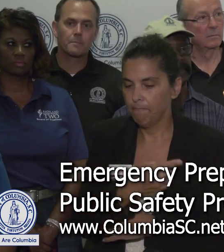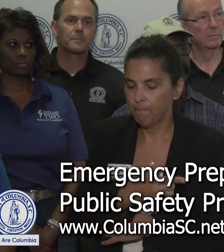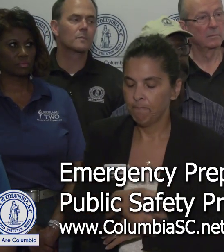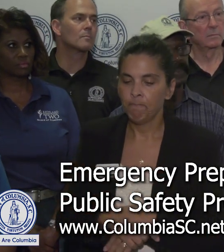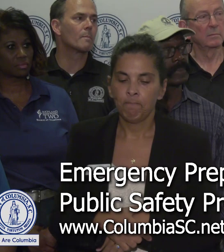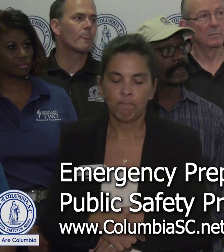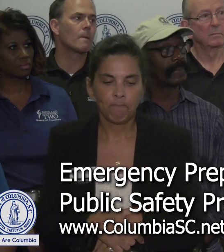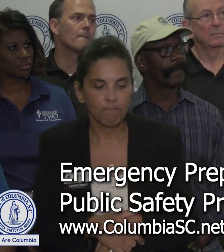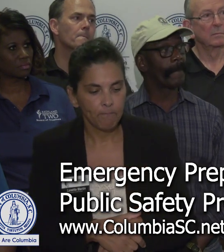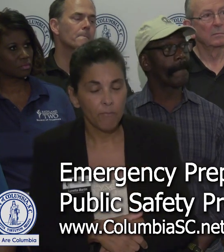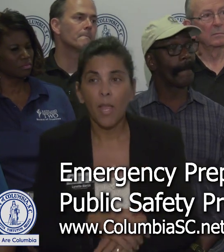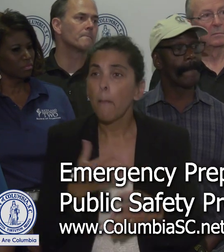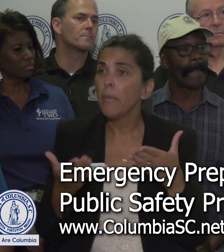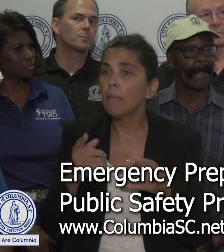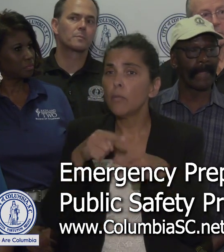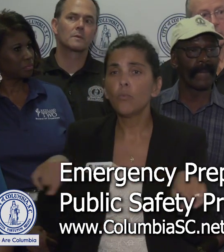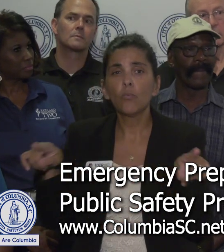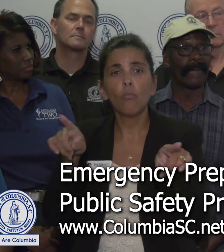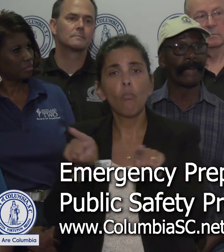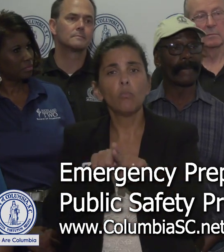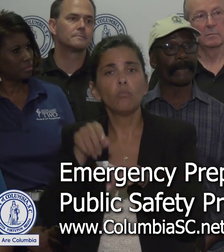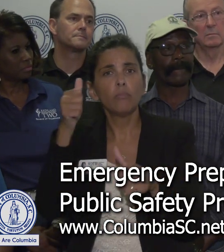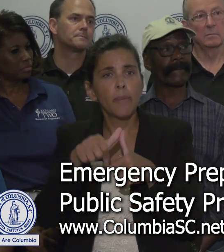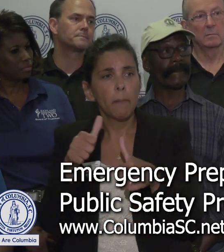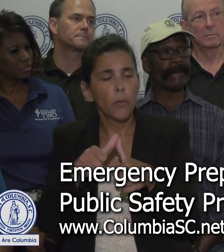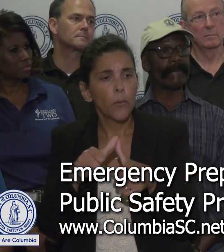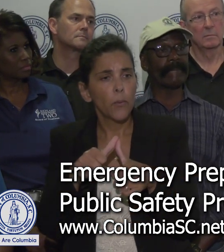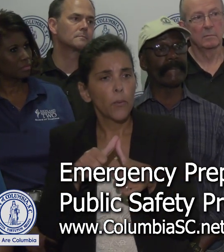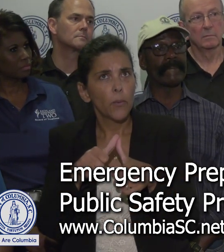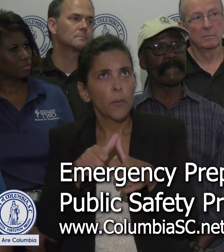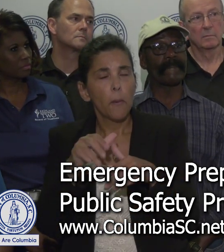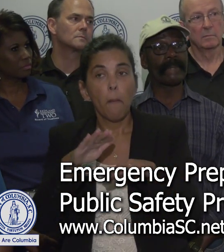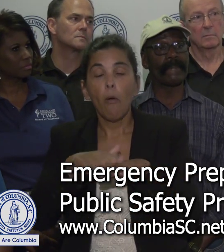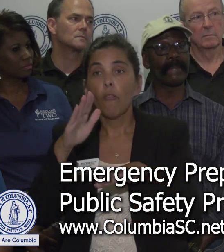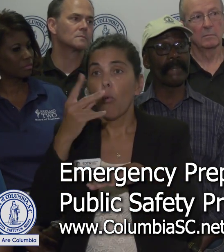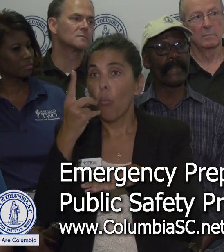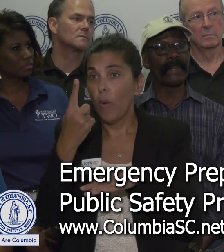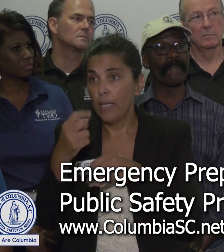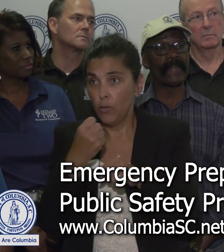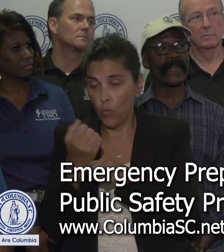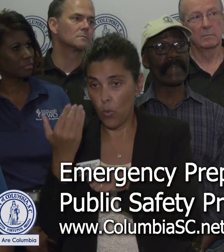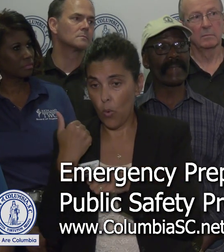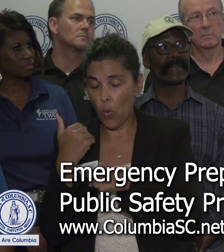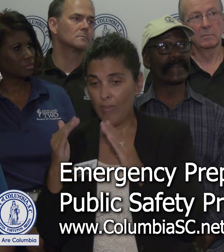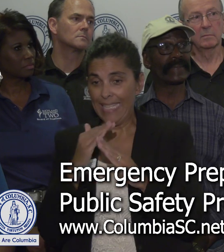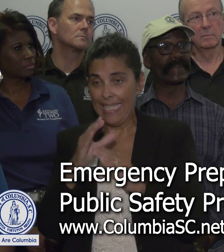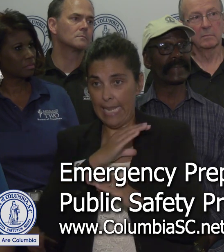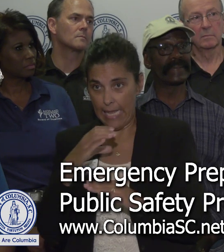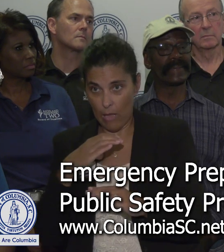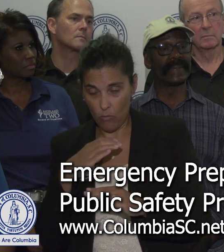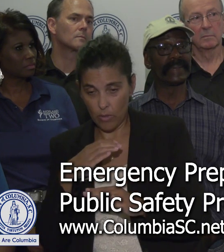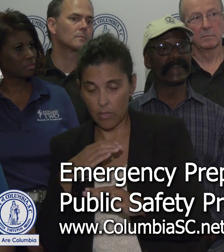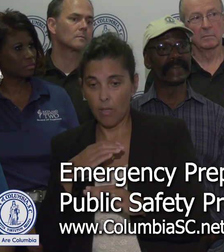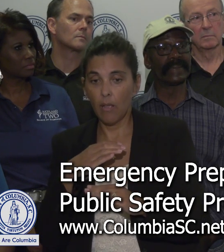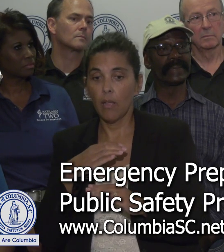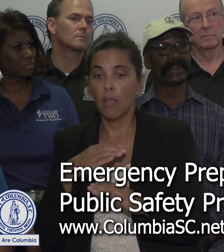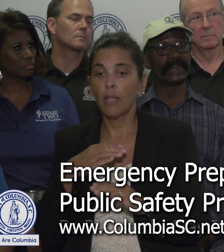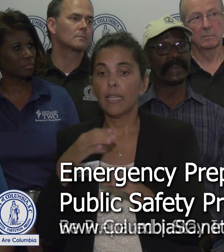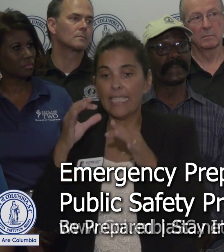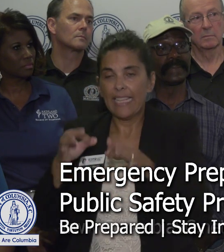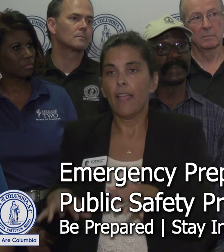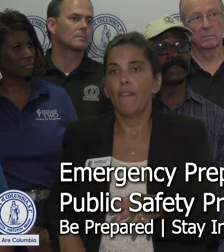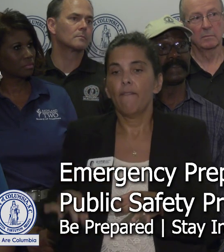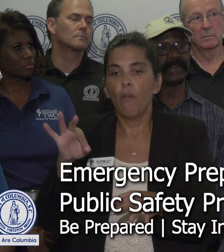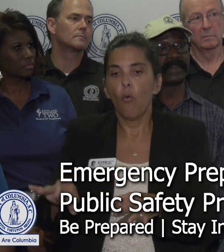And many of you may also remember that just over a year ago, City Council voted unanimously to fund our very first